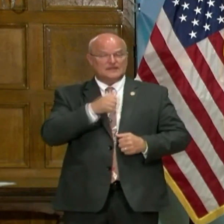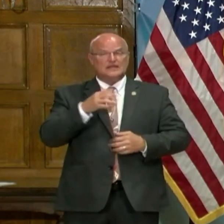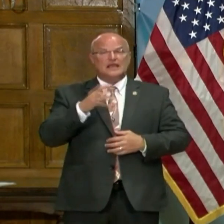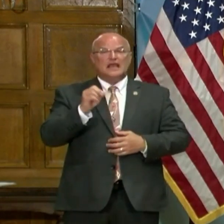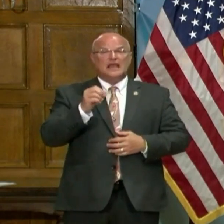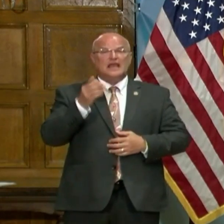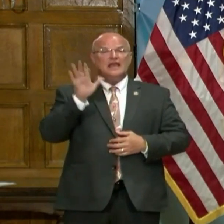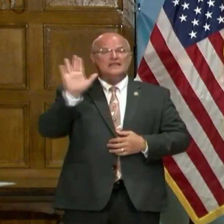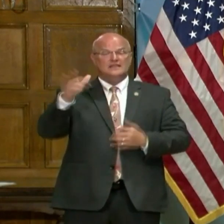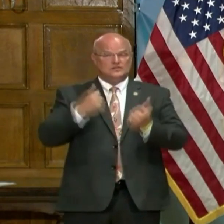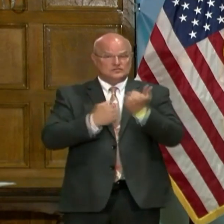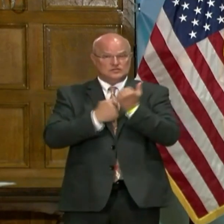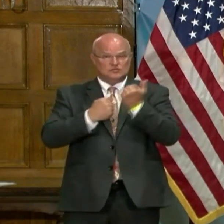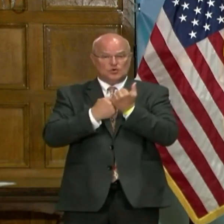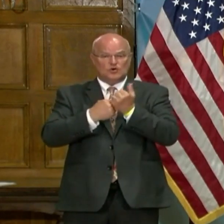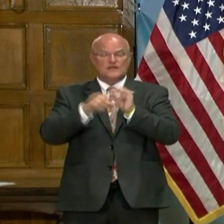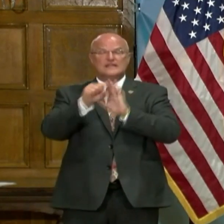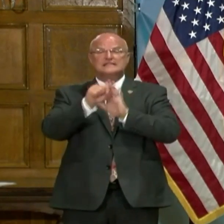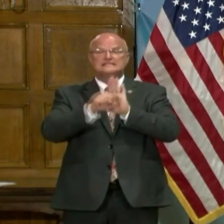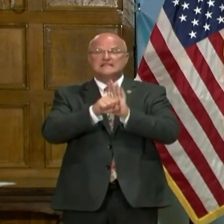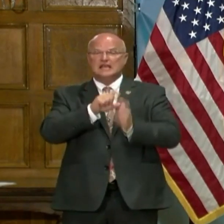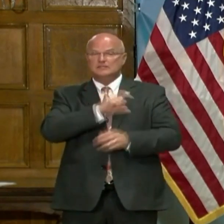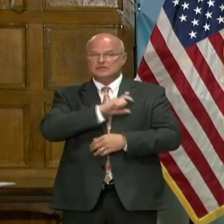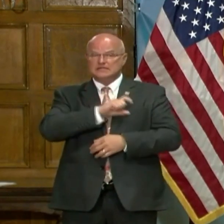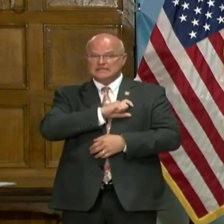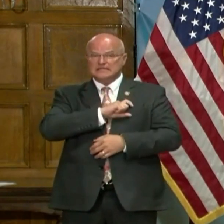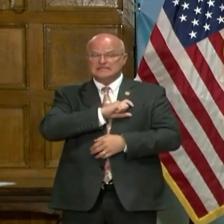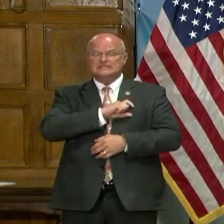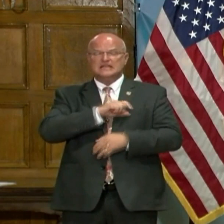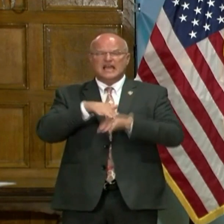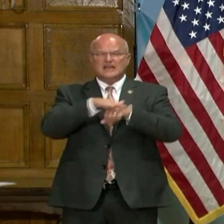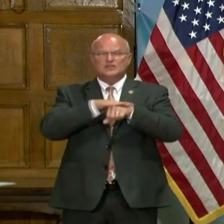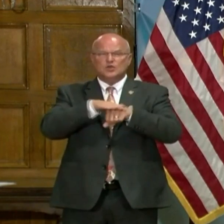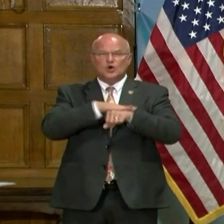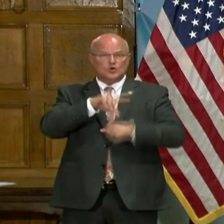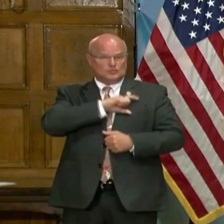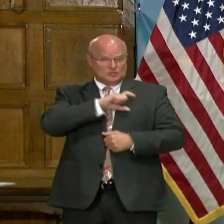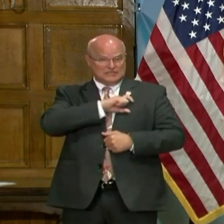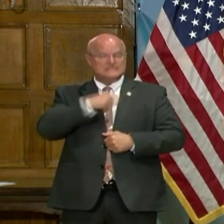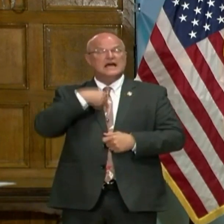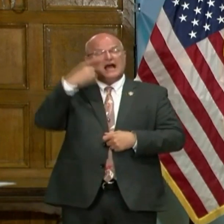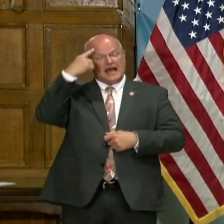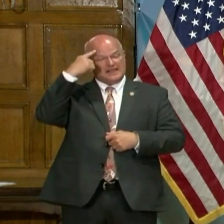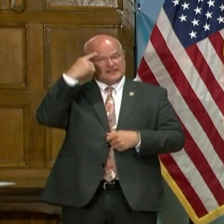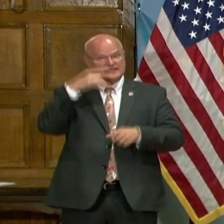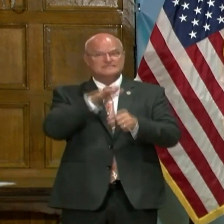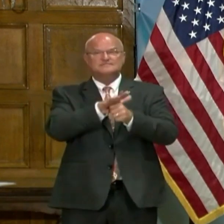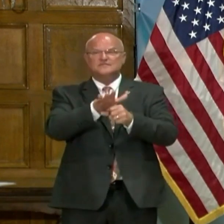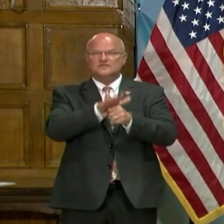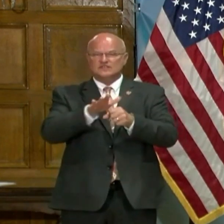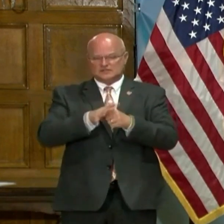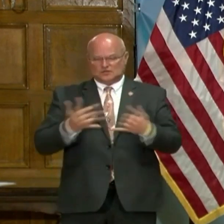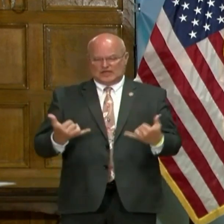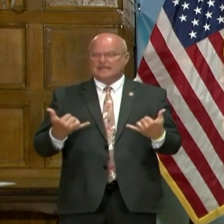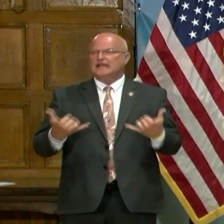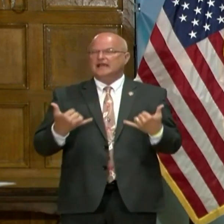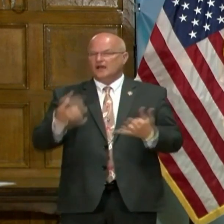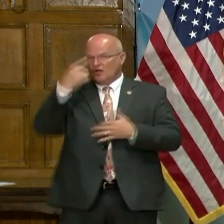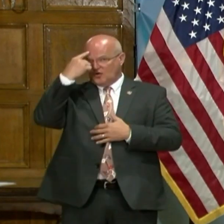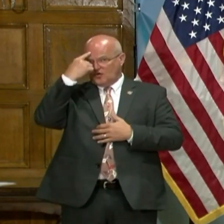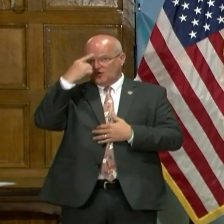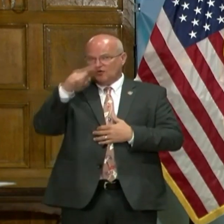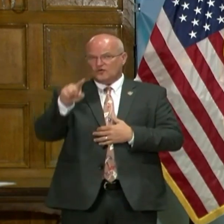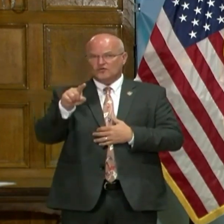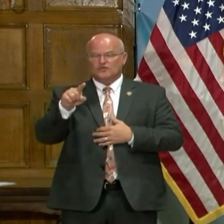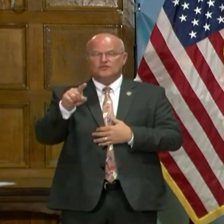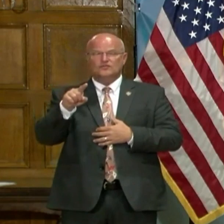and their support of the state police and local law enforcement is what I believe is sufficient in the right direction for